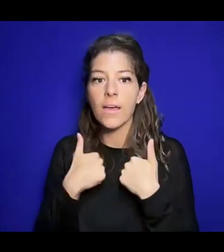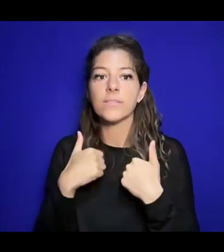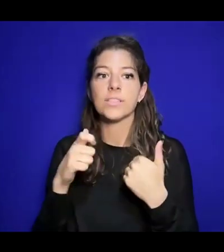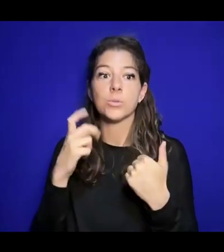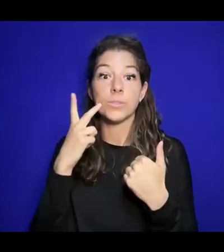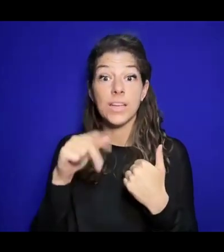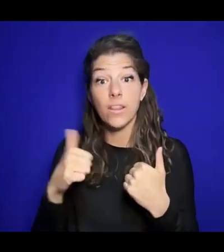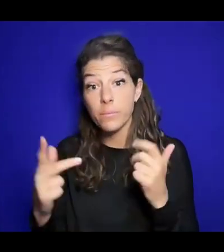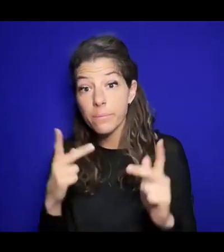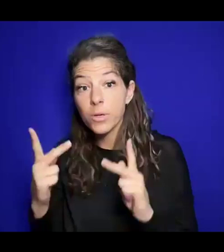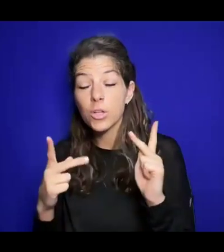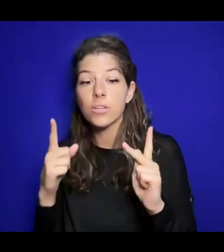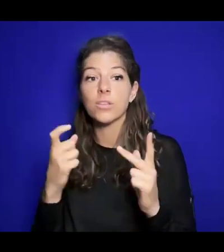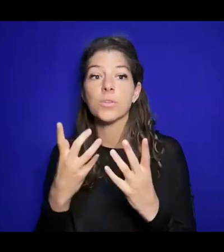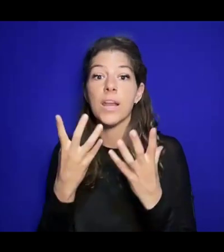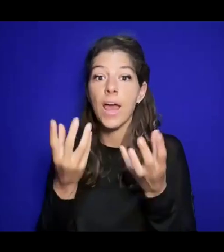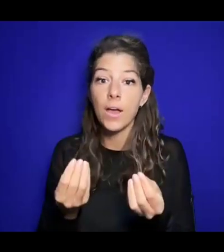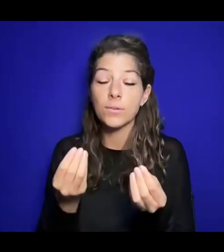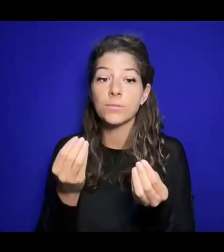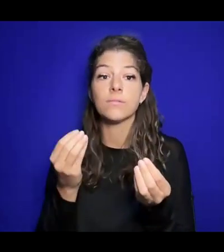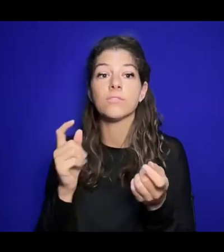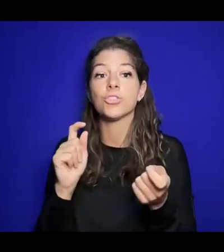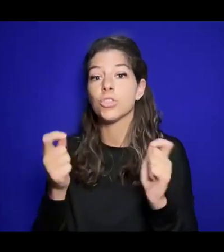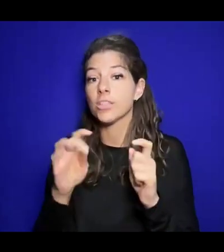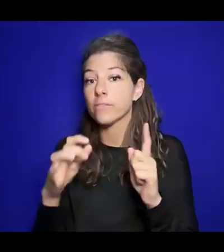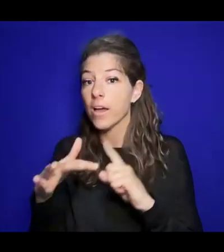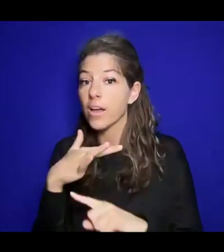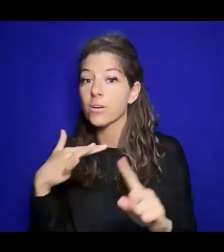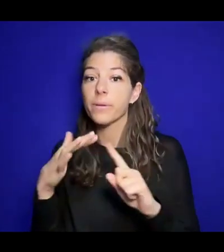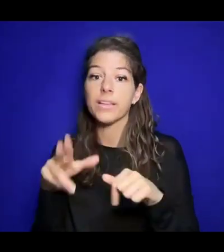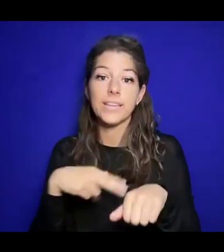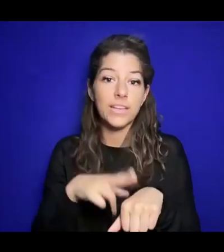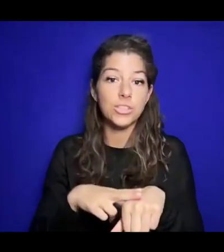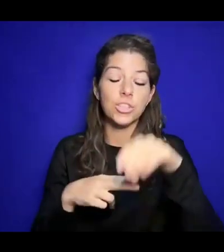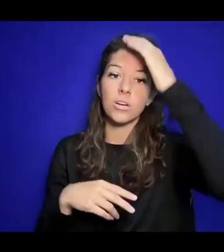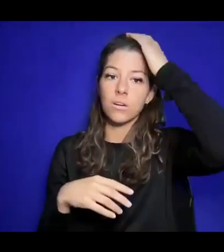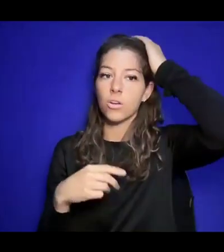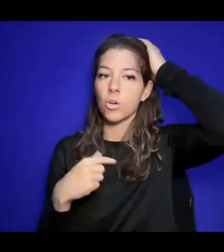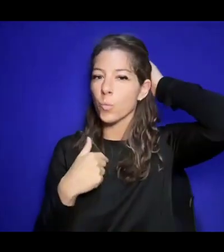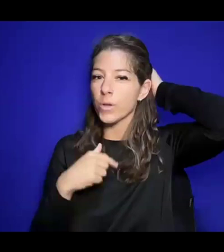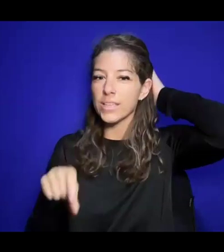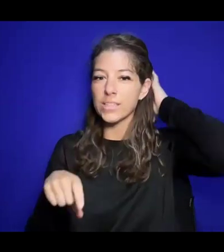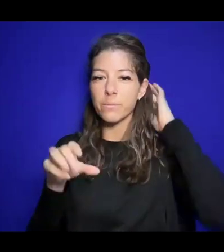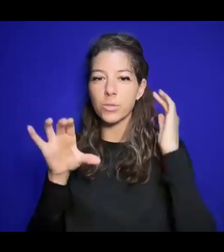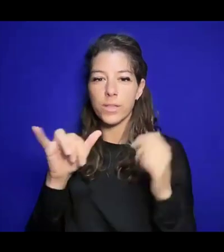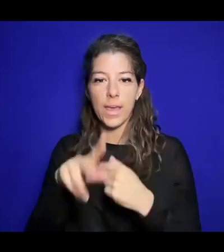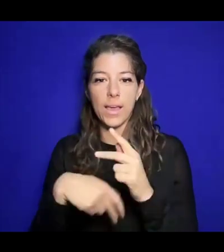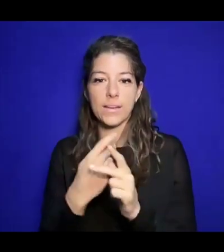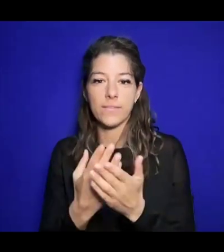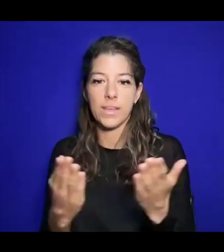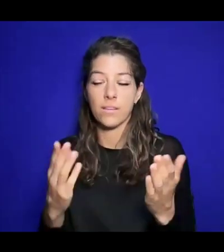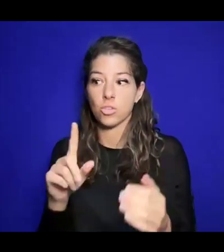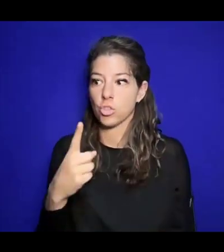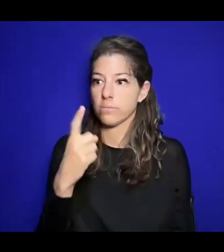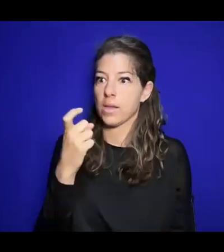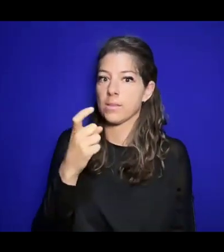see other people. We all need to get out, get a change in environment, go out in nature. We all need to be doing these things. And just because you're